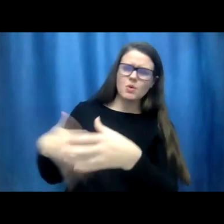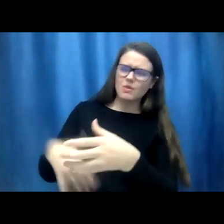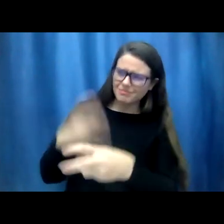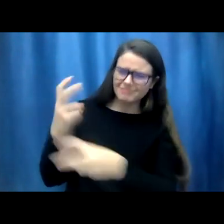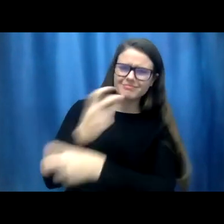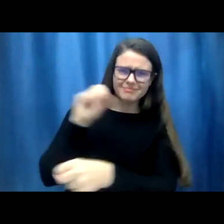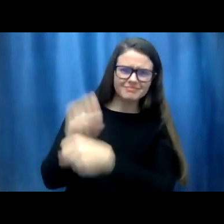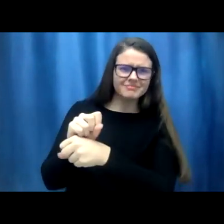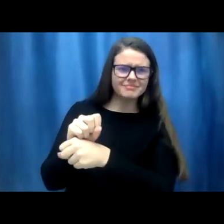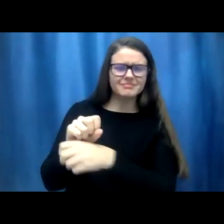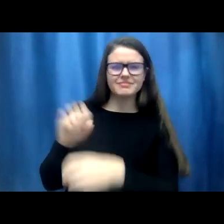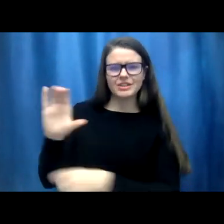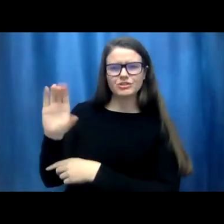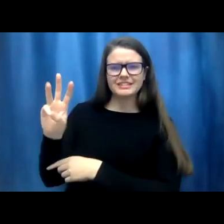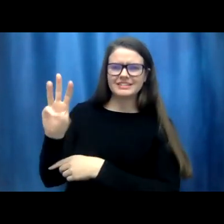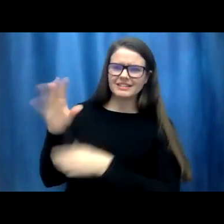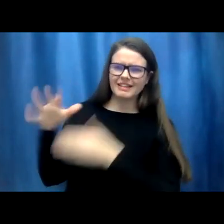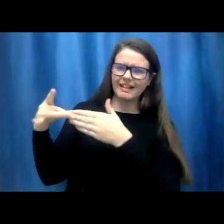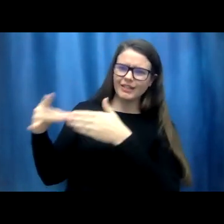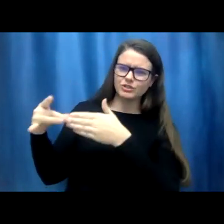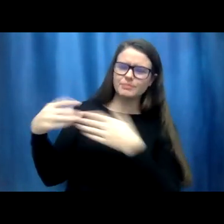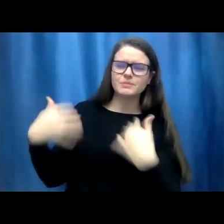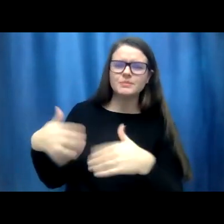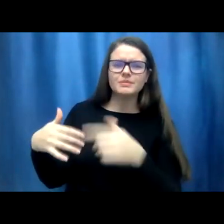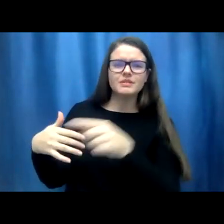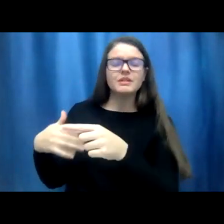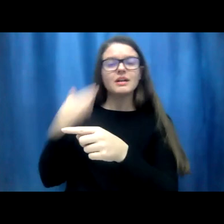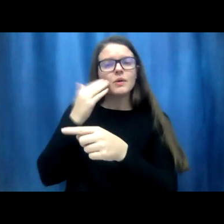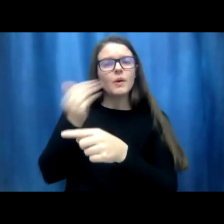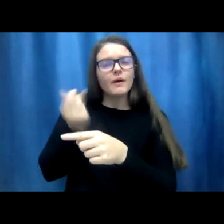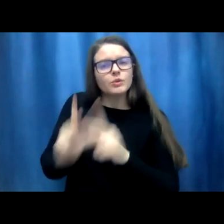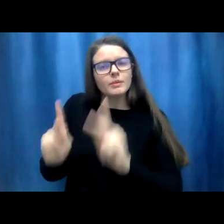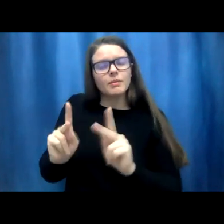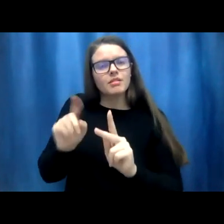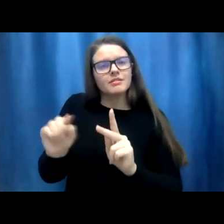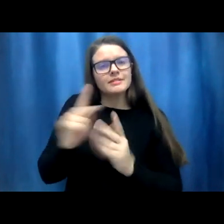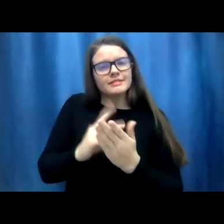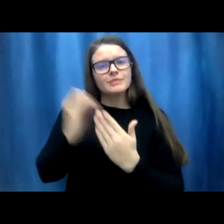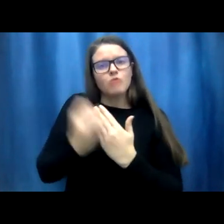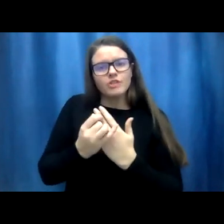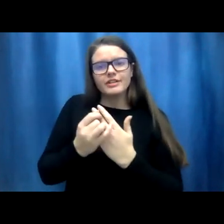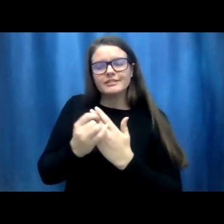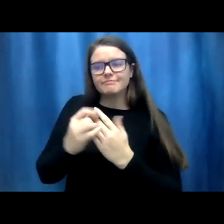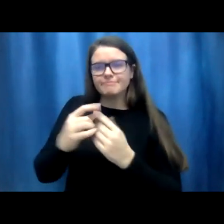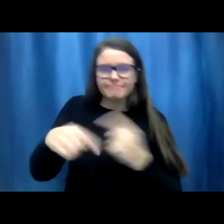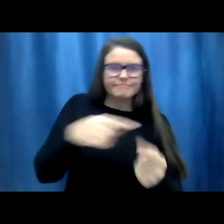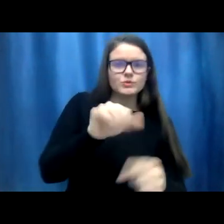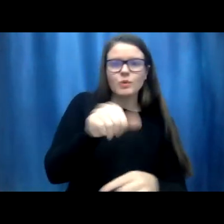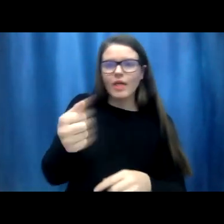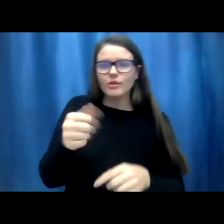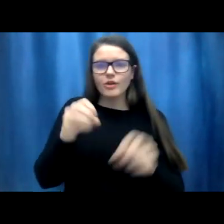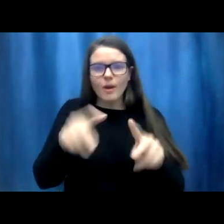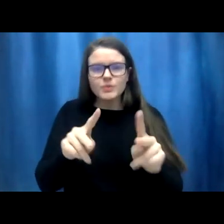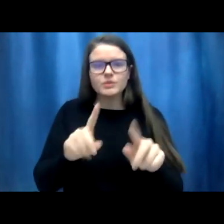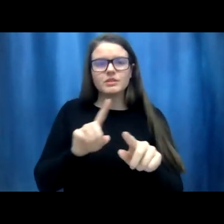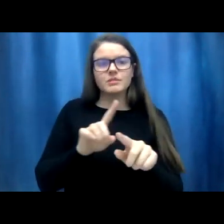Christine's leadership. And I know a few people have rolled off the project into other opportunities, but their work speaks